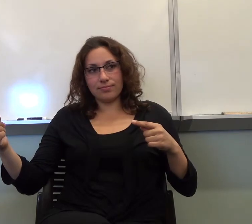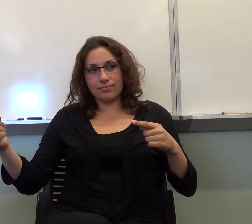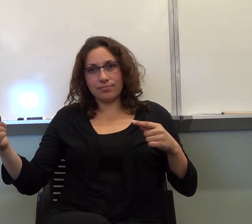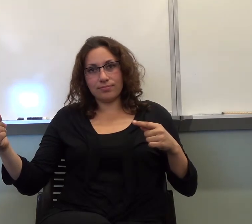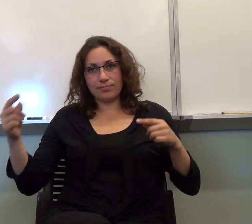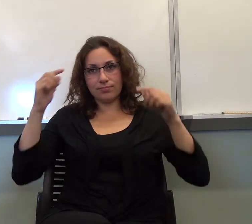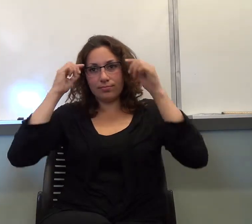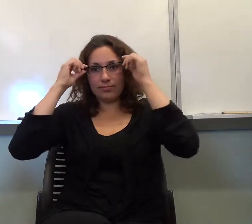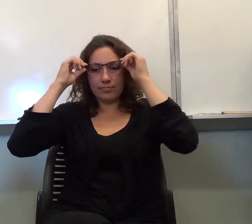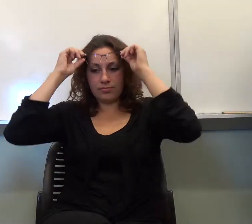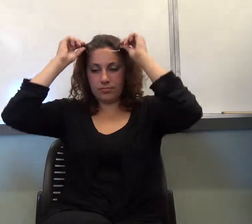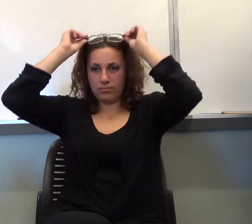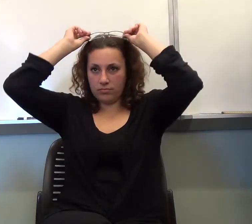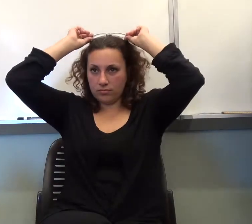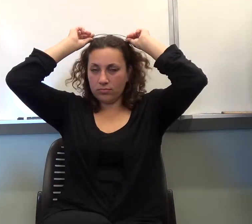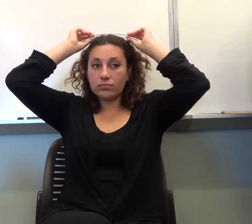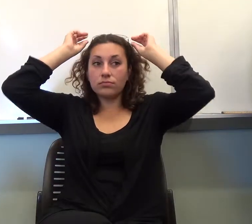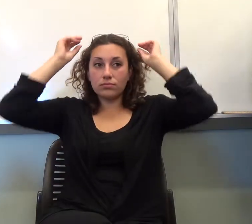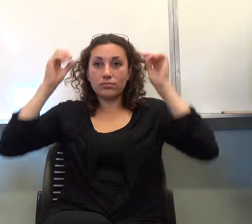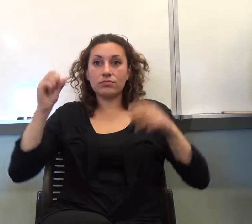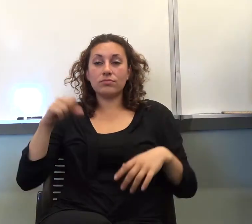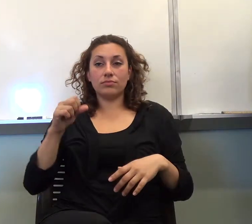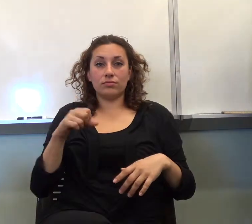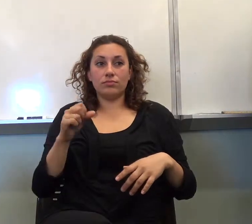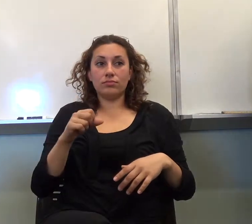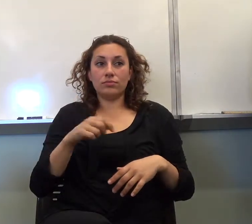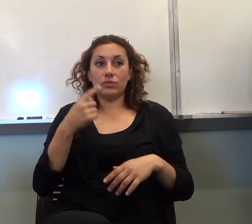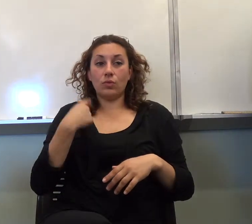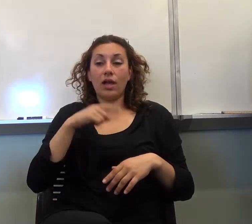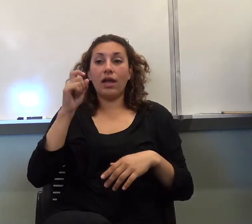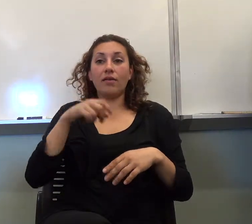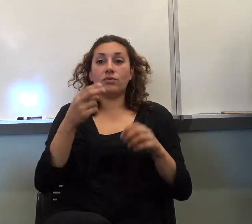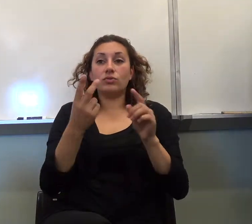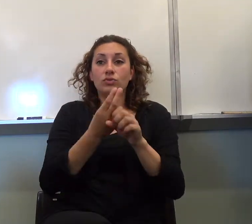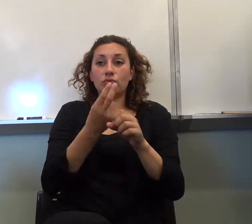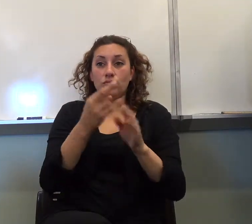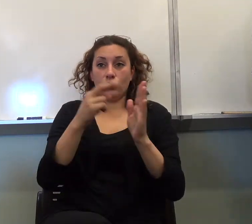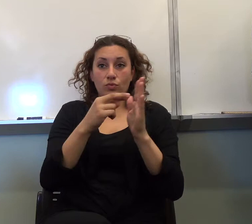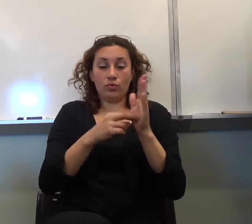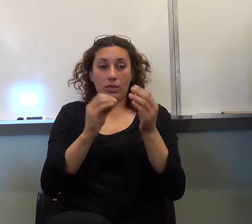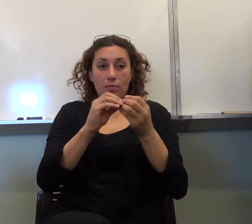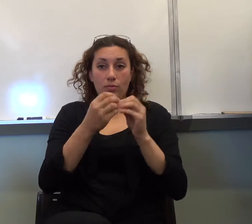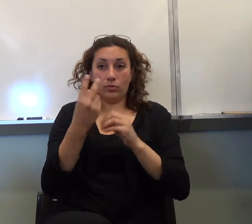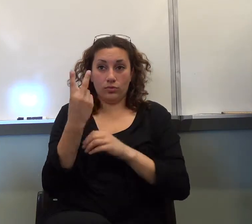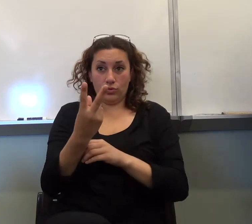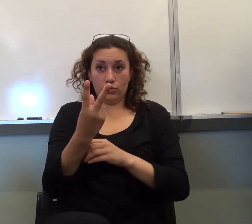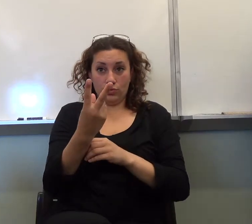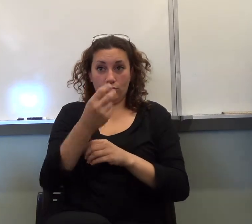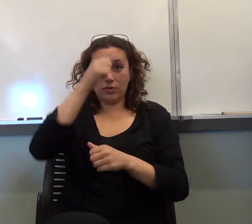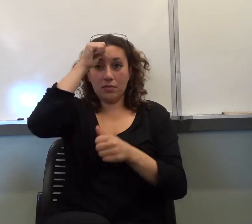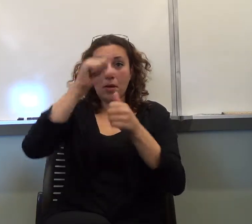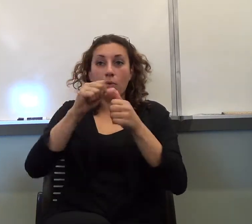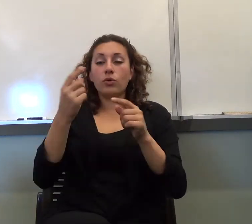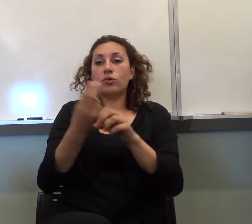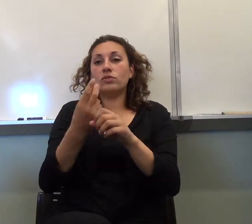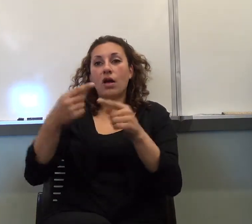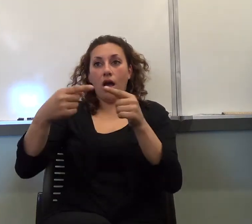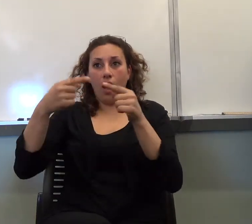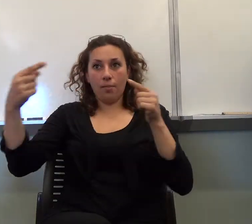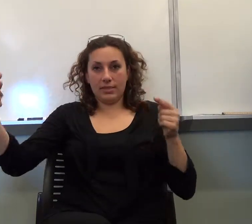So technically, we do have to go to rule number 2 for addition, which is opposite signs. Subtract smaller absolute value